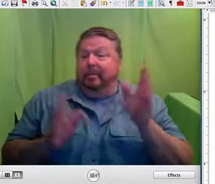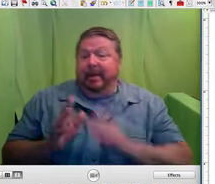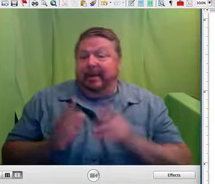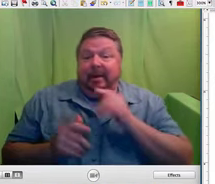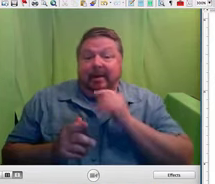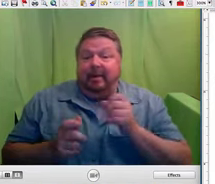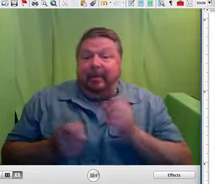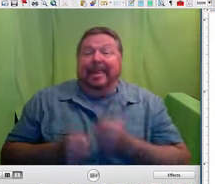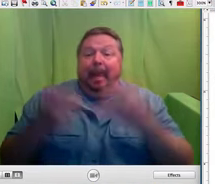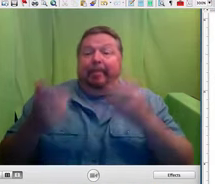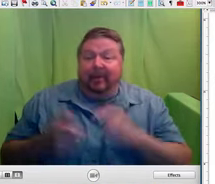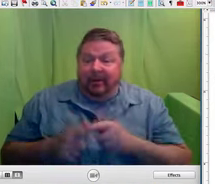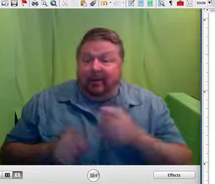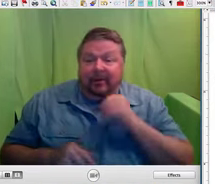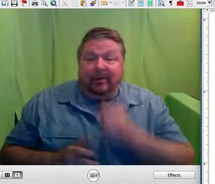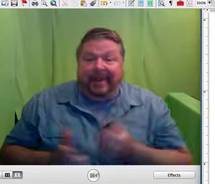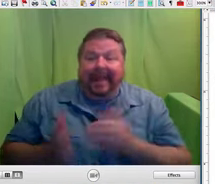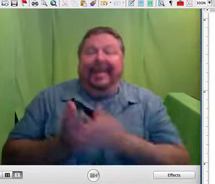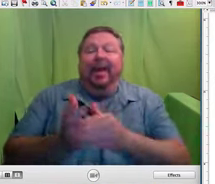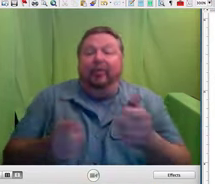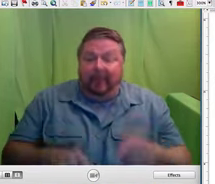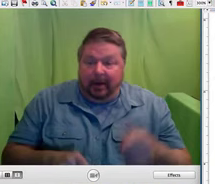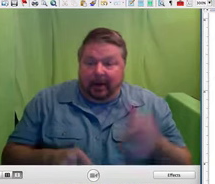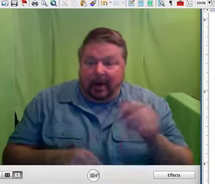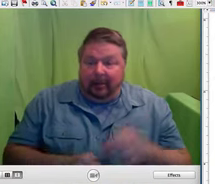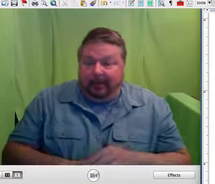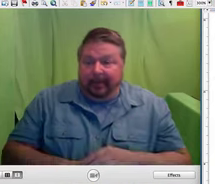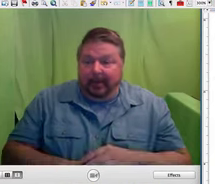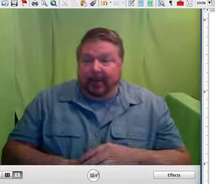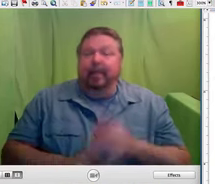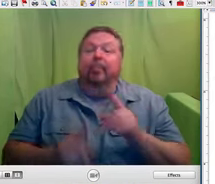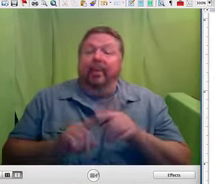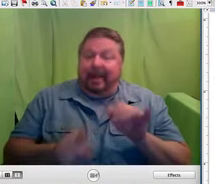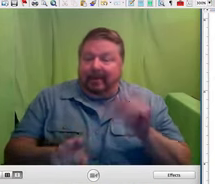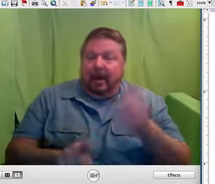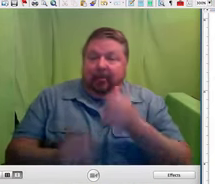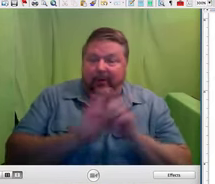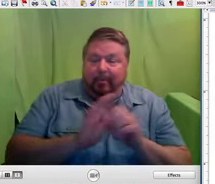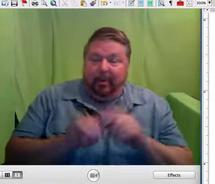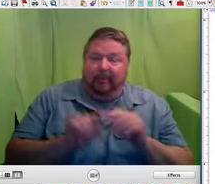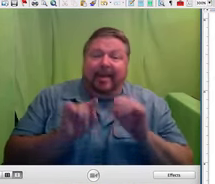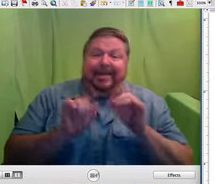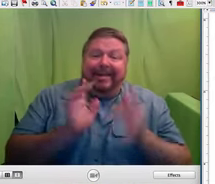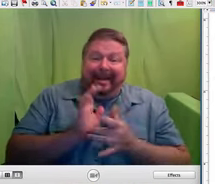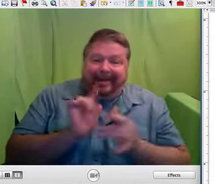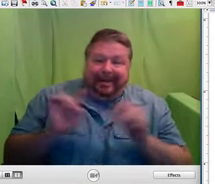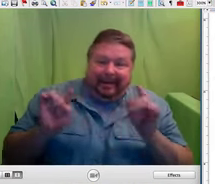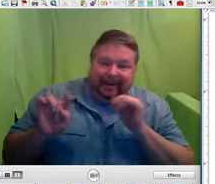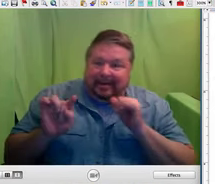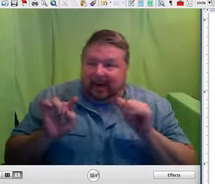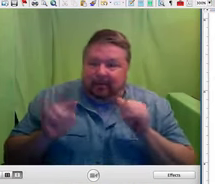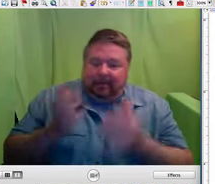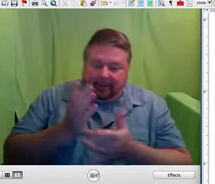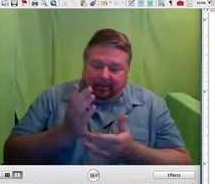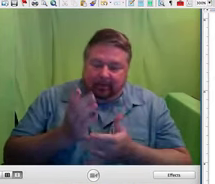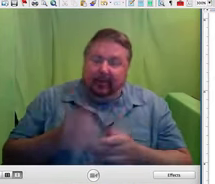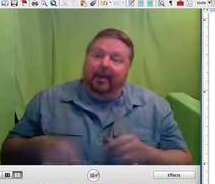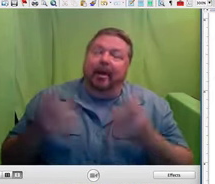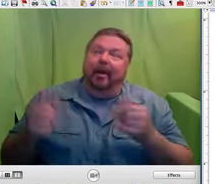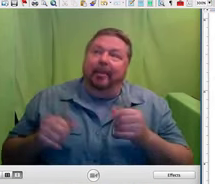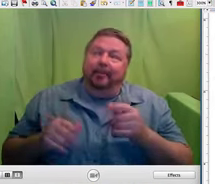And basically, it doesn't make that big of a difference because it's not that often that it happens. But that's another example of technically, it's not